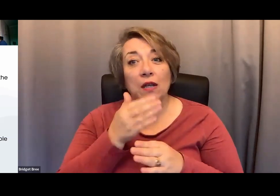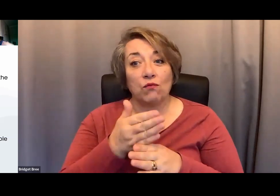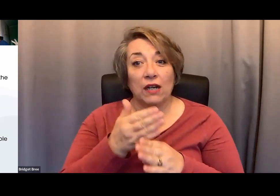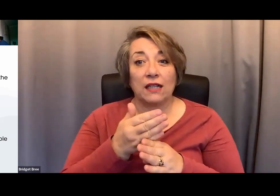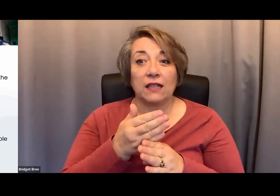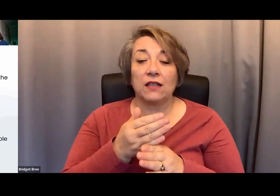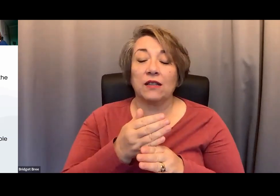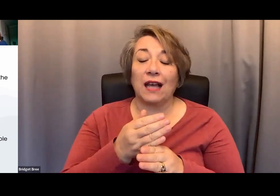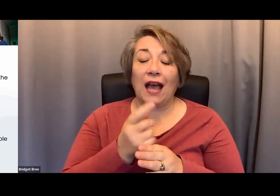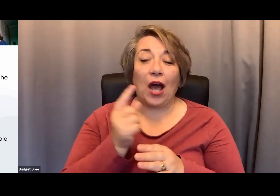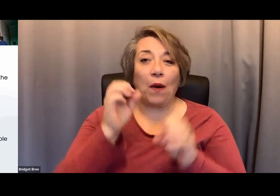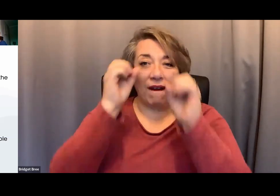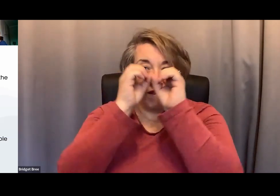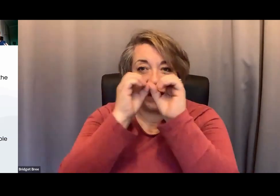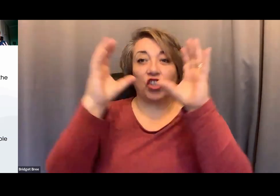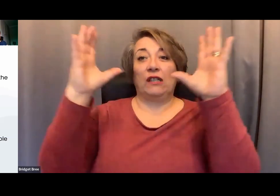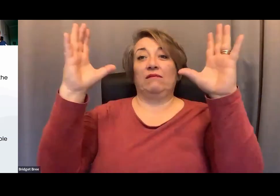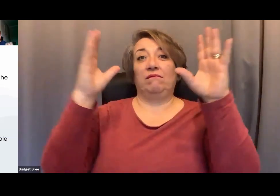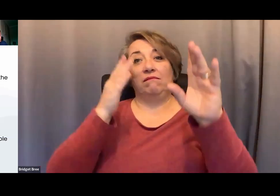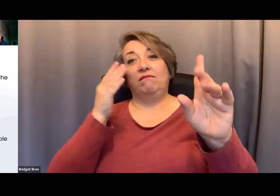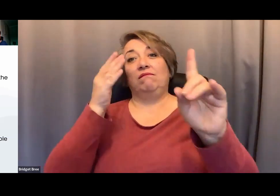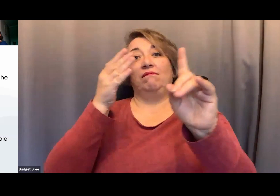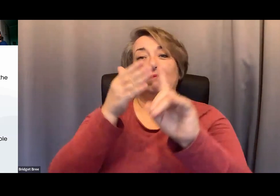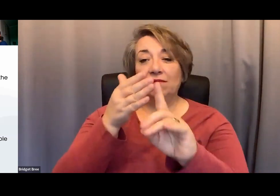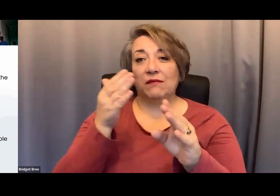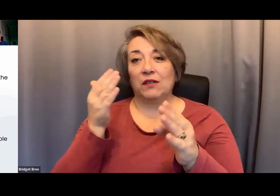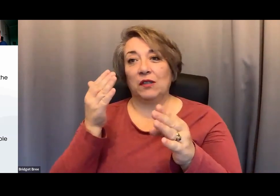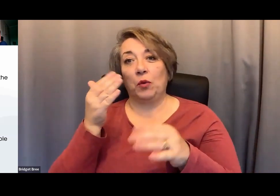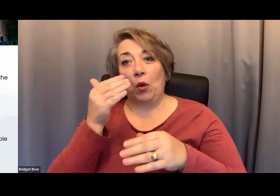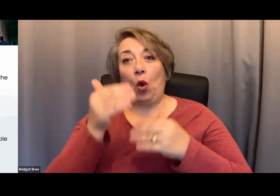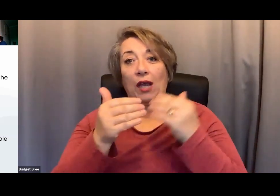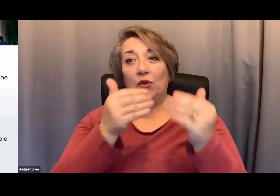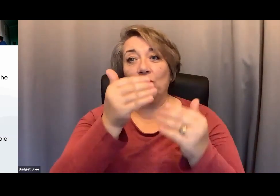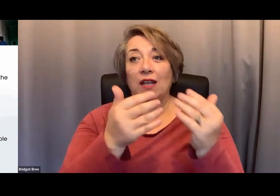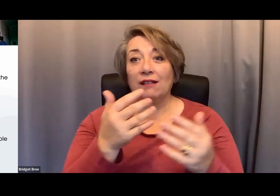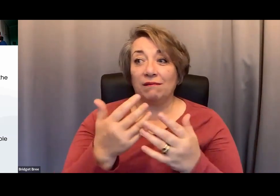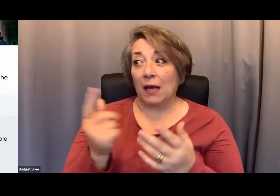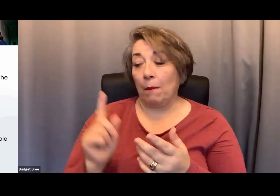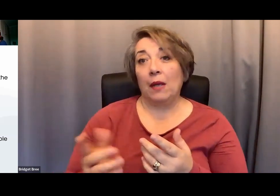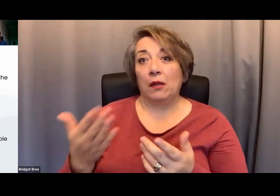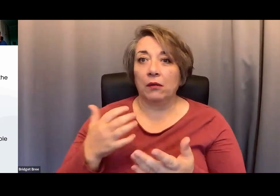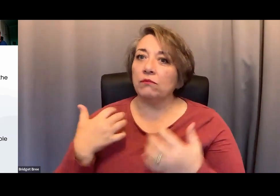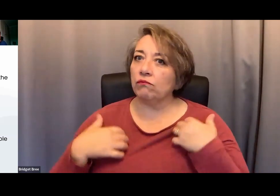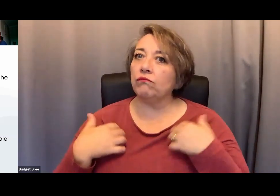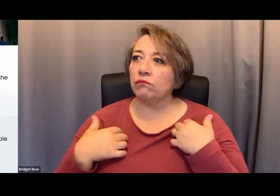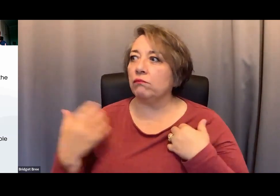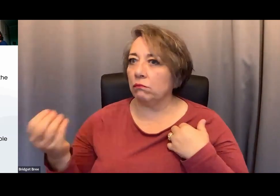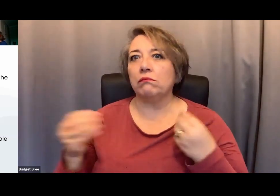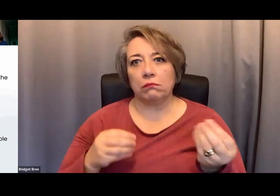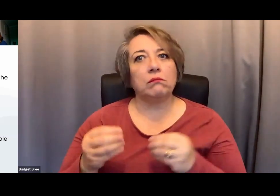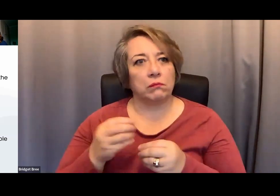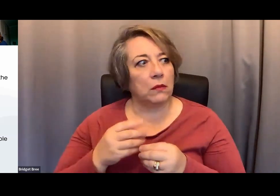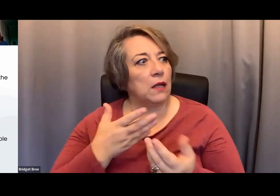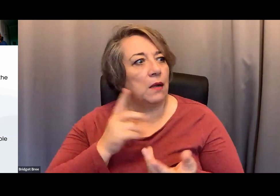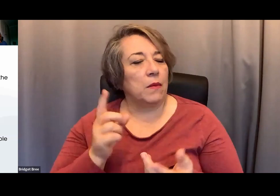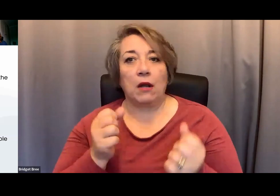a vision to work towards. We've got a lot of buy-in across the system, which agrees that these goals are what